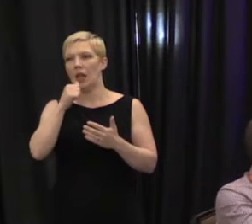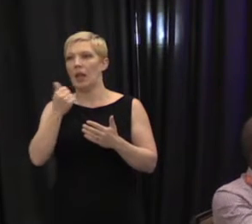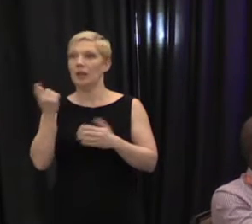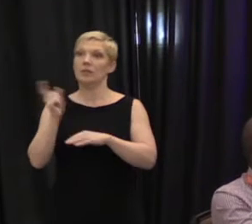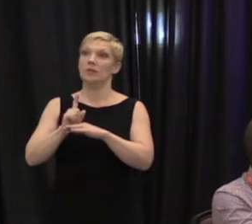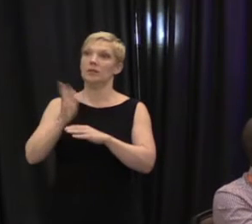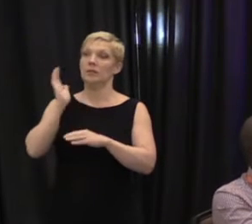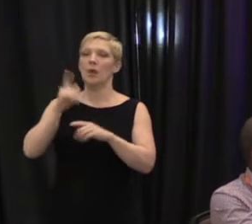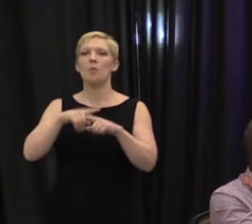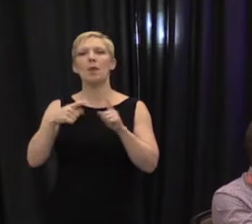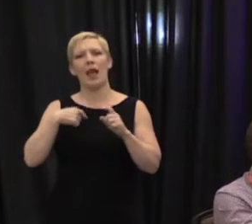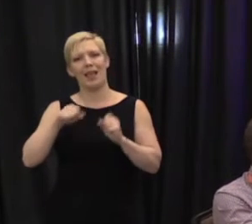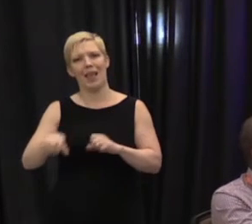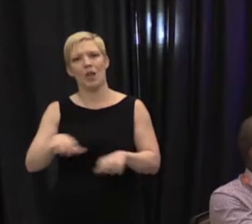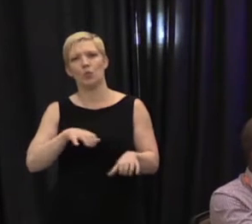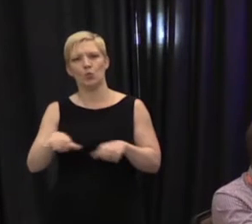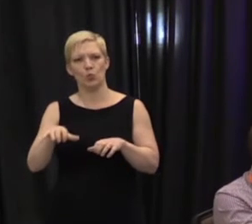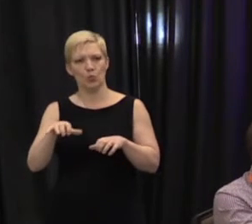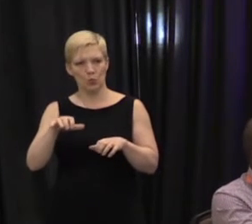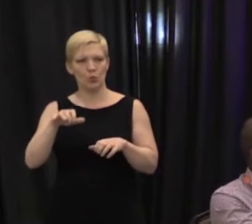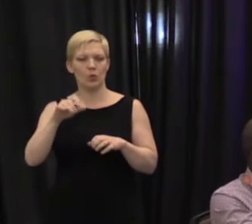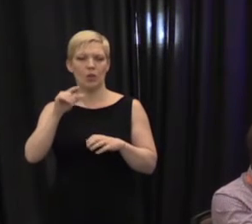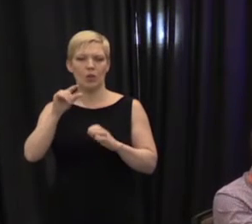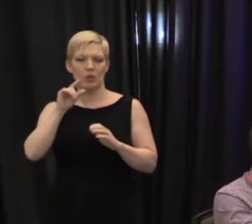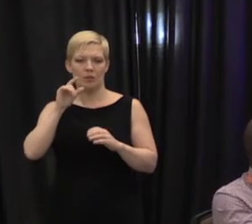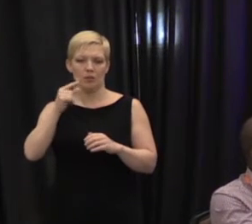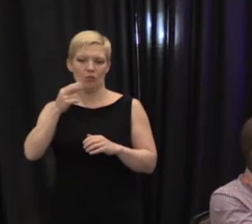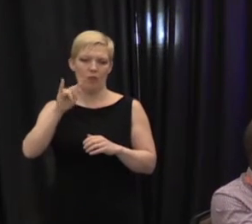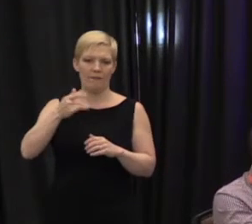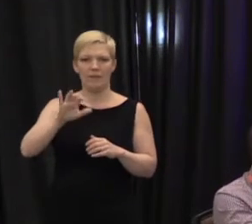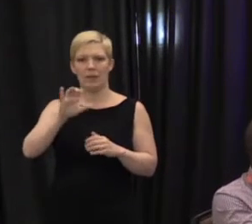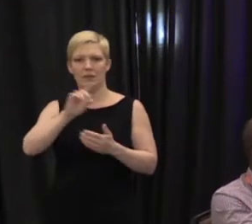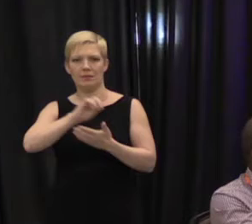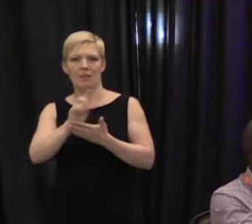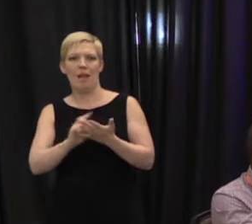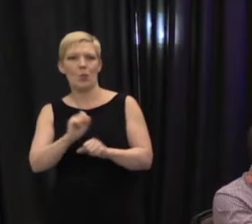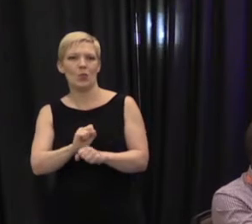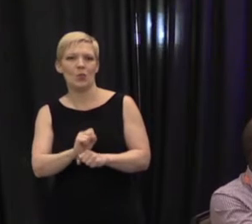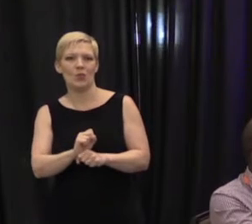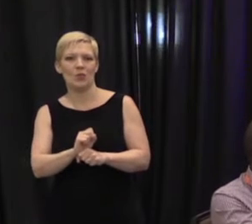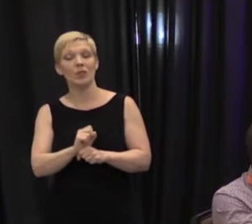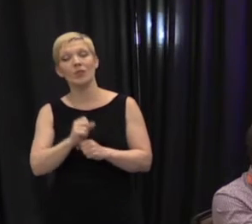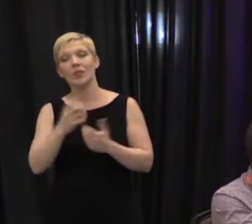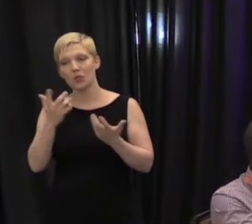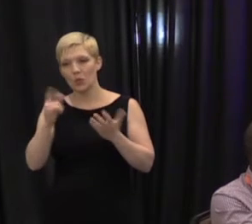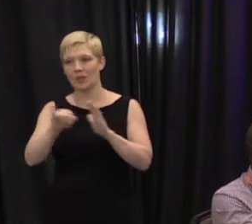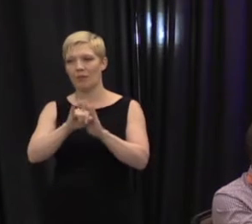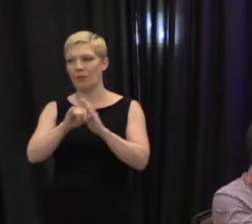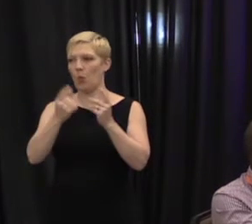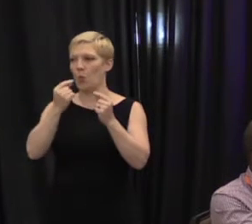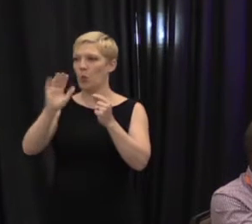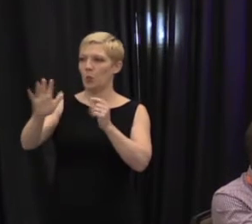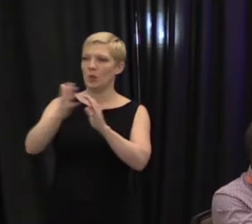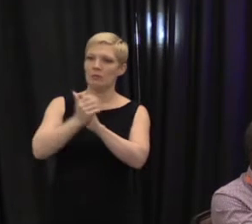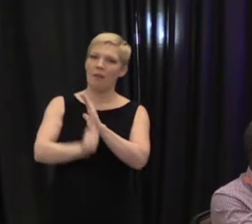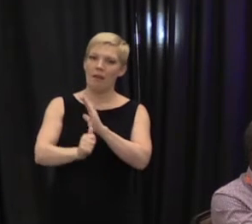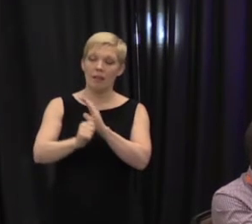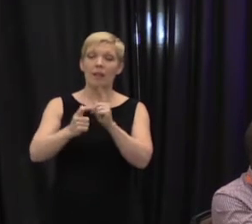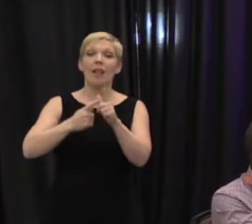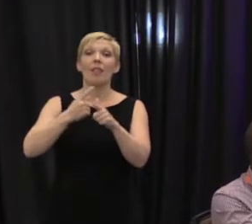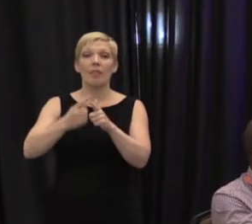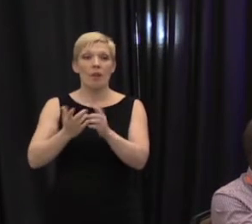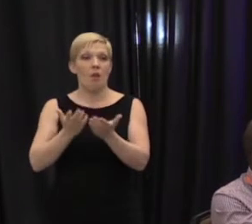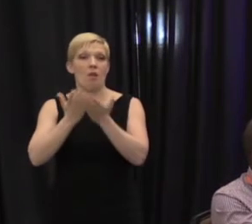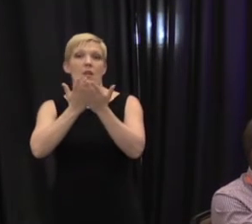some graphic design work, you know? So like identify those things that like you're brilliant and bomb at and, you know, offer those things up to